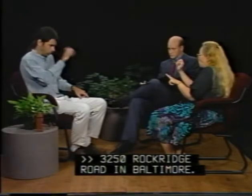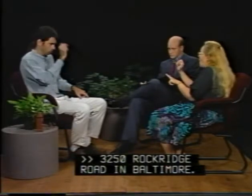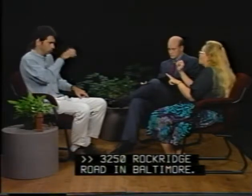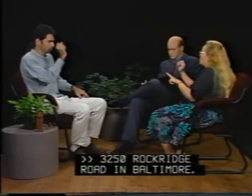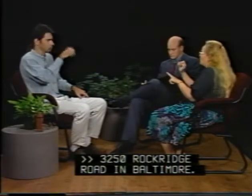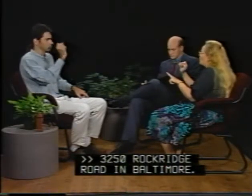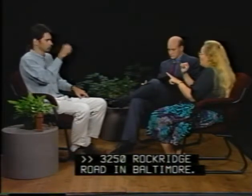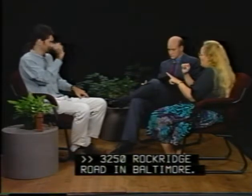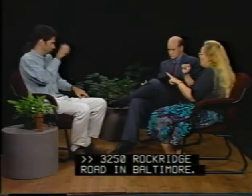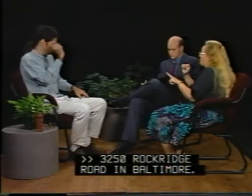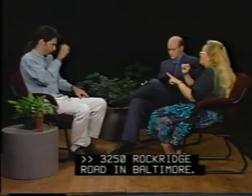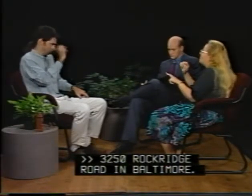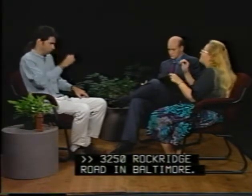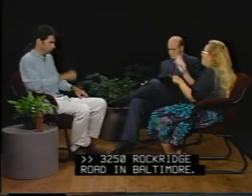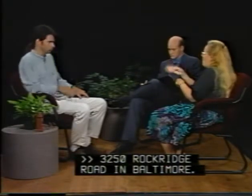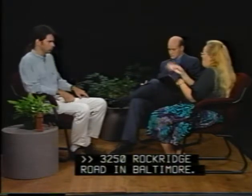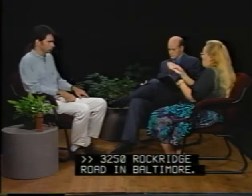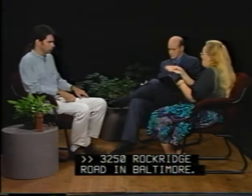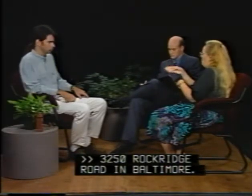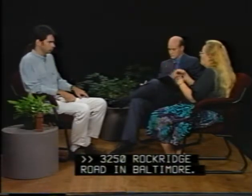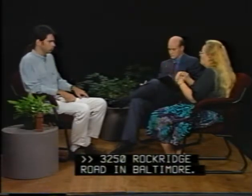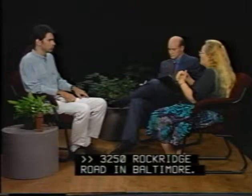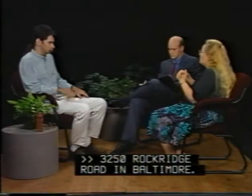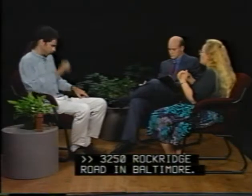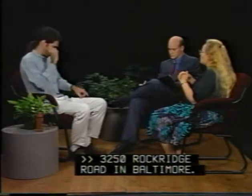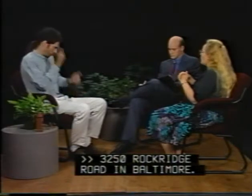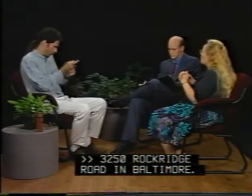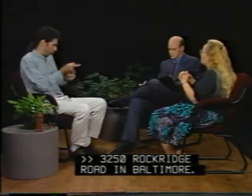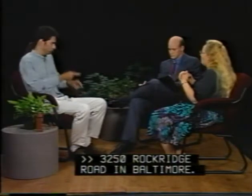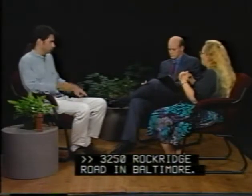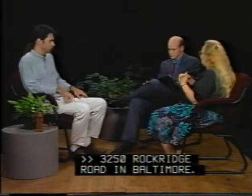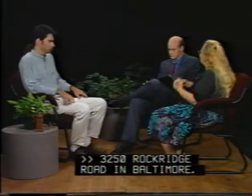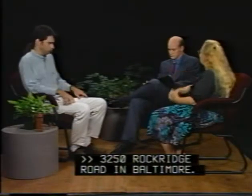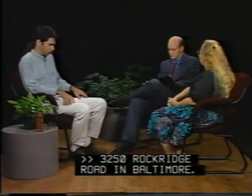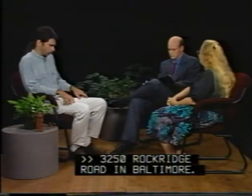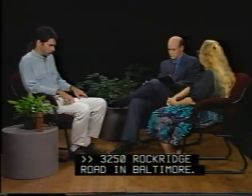Rock Ridge Road in Baltimore.